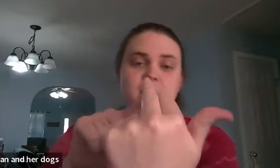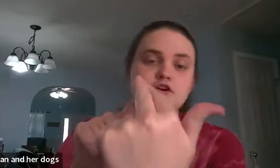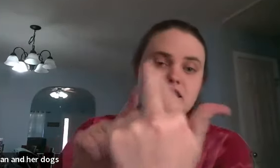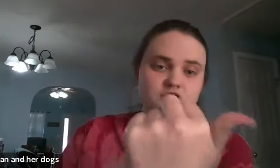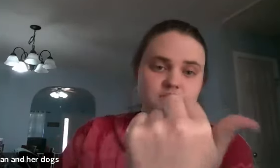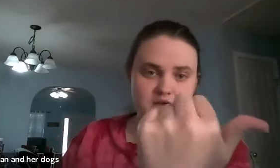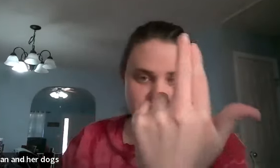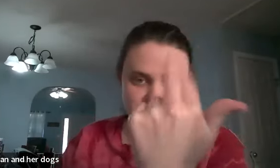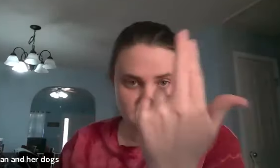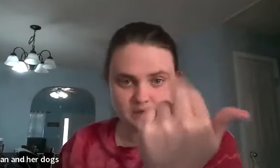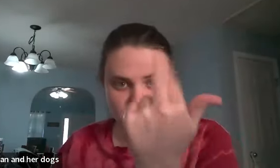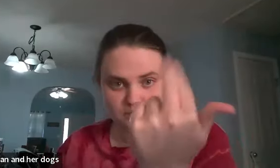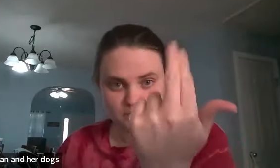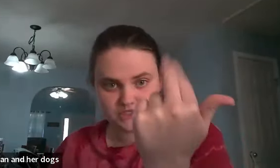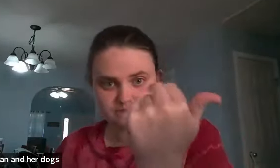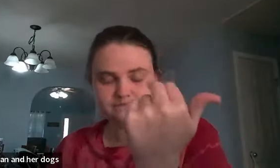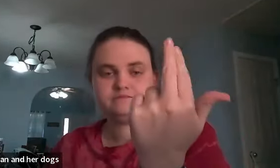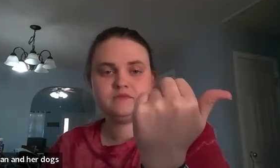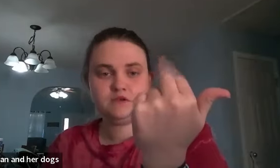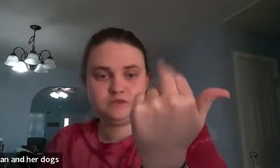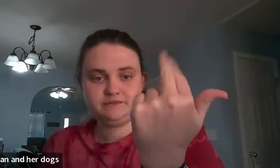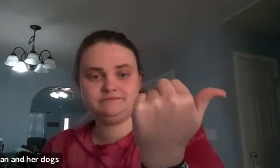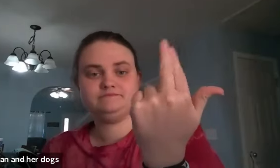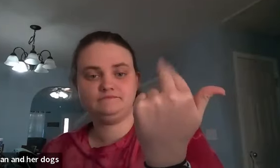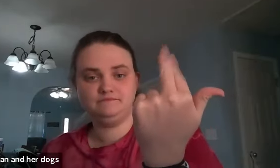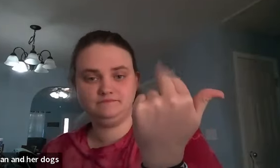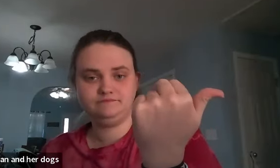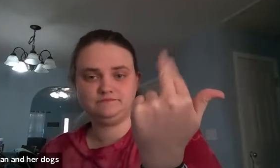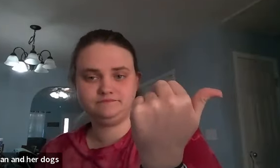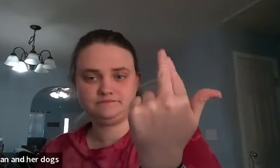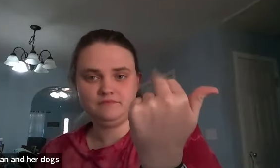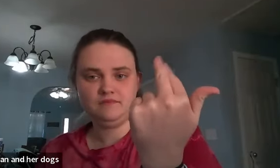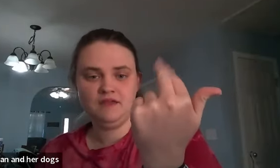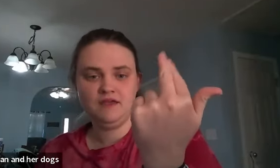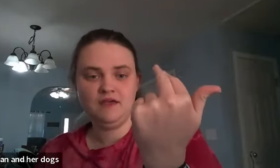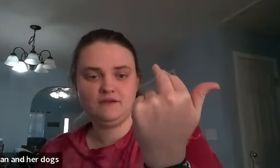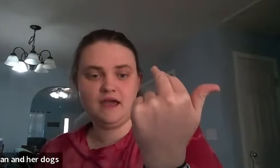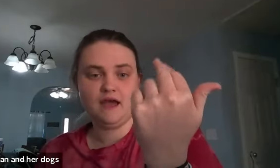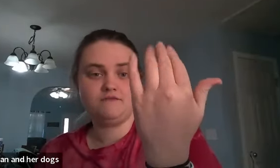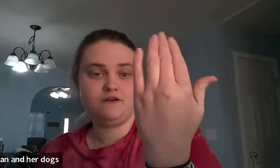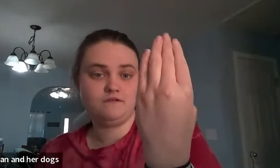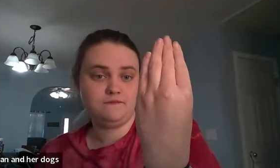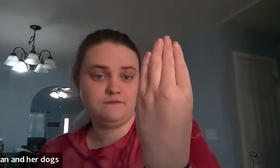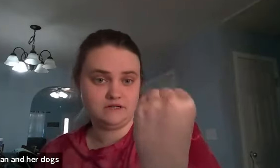you're kind of doing that come here motion. 13. Mm-hmm. Then we have